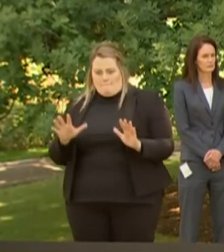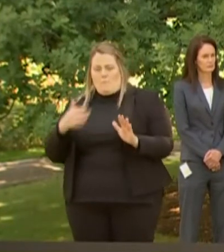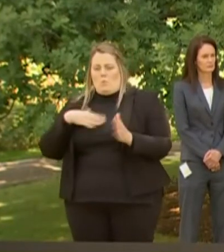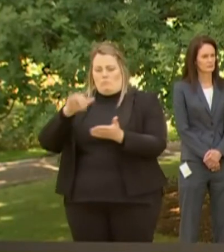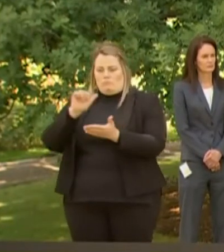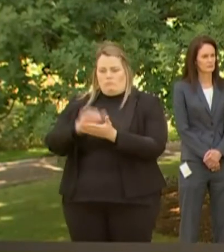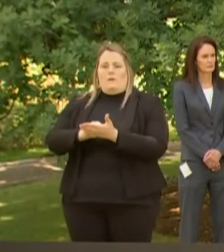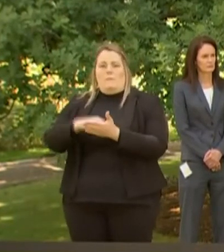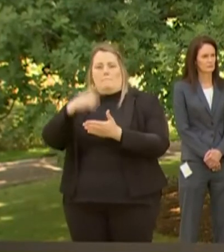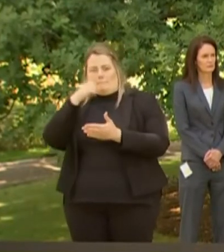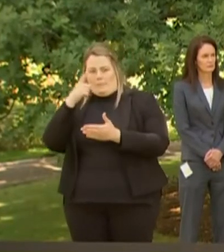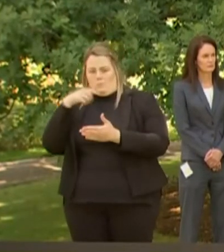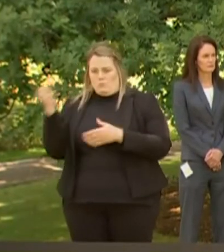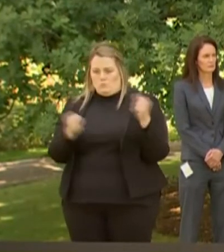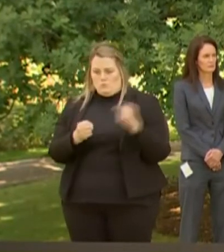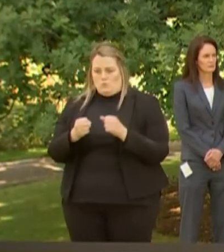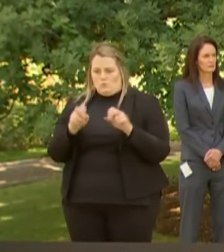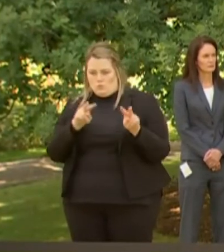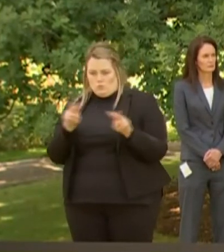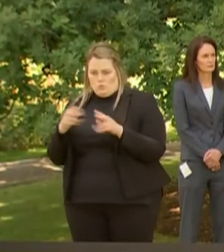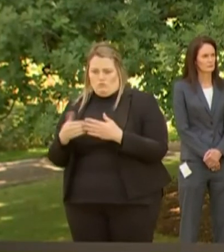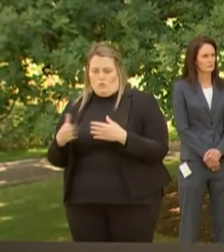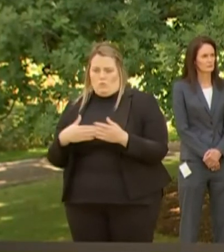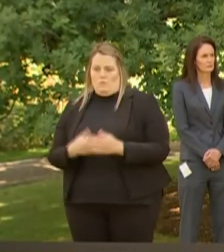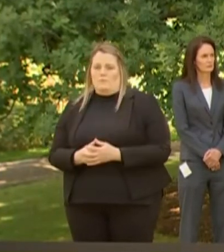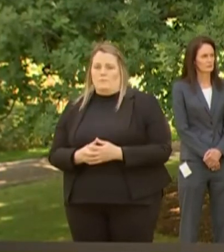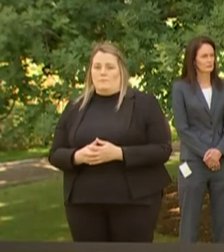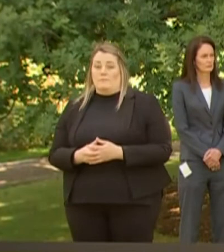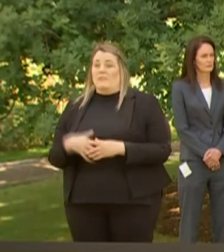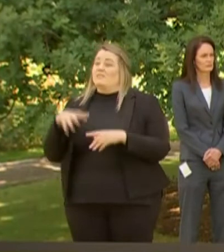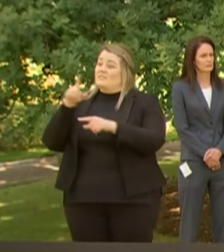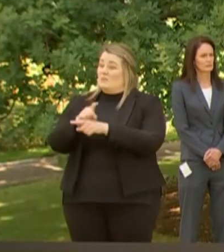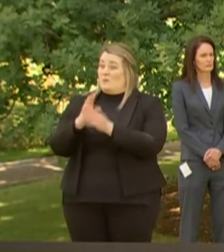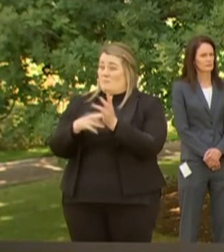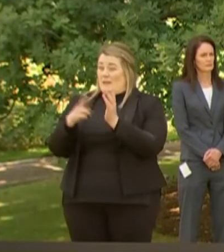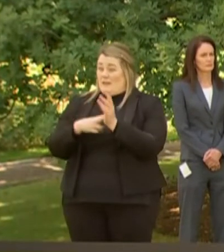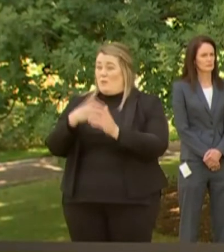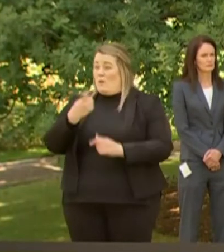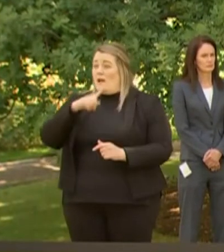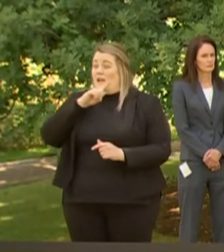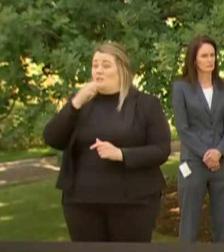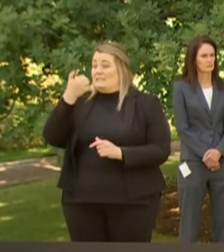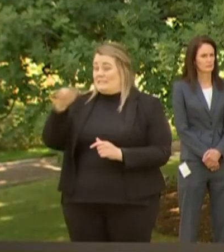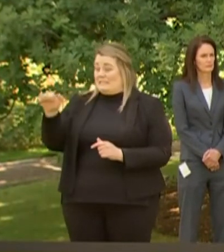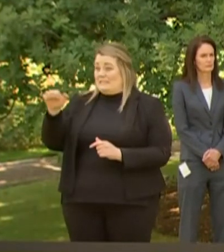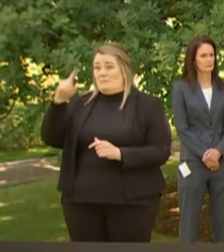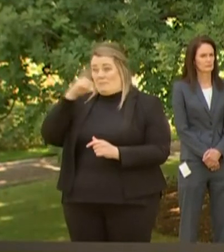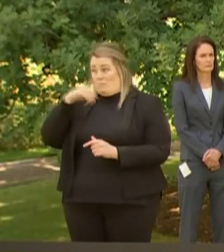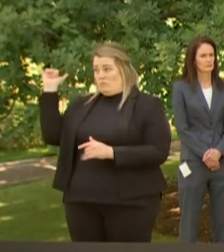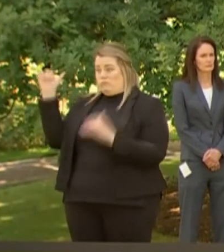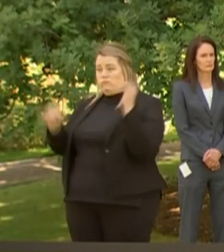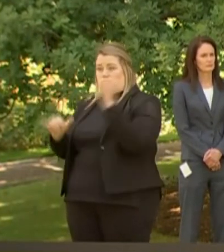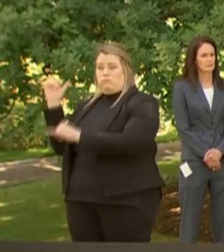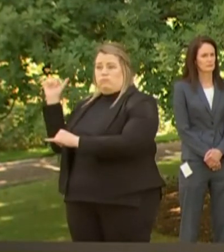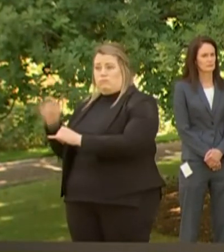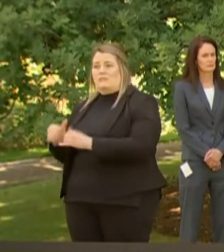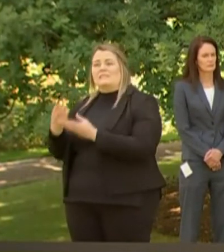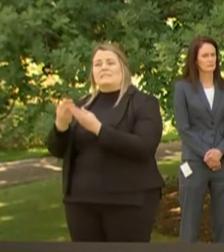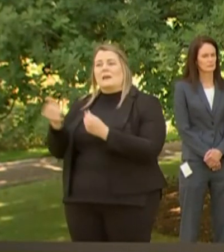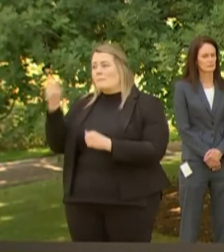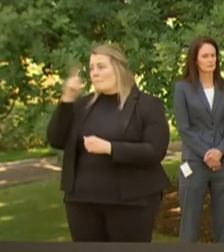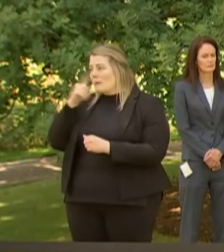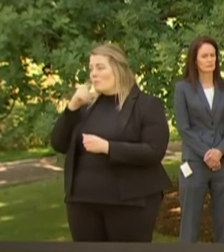appropriate to have those arrangements. Now that we are receiving 160 from next Monday, 160 permanent residents and citizens, and